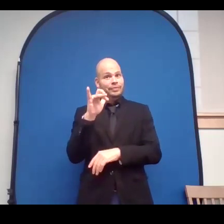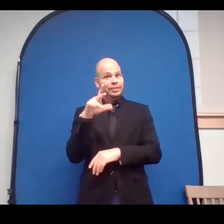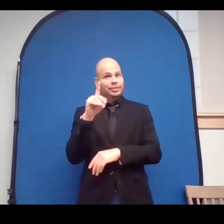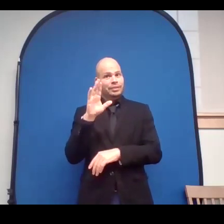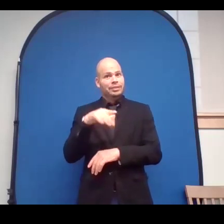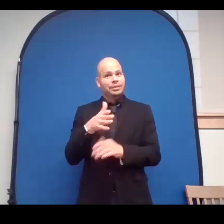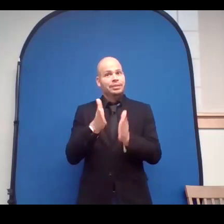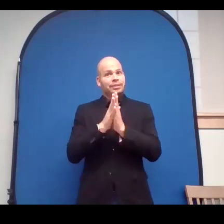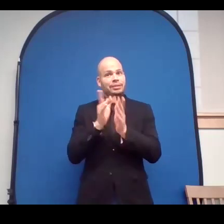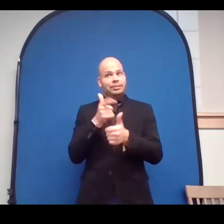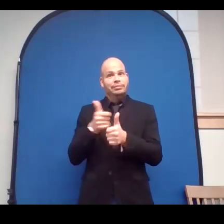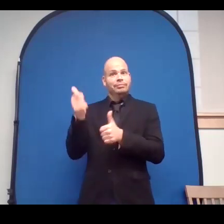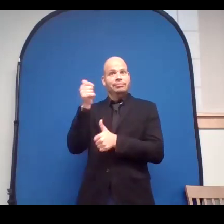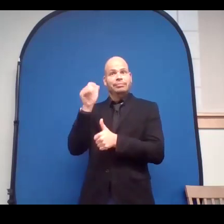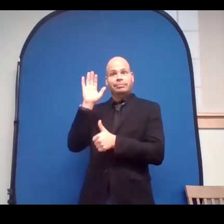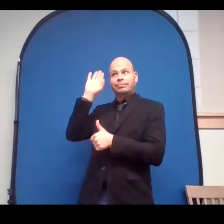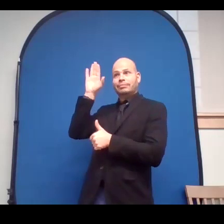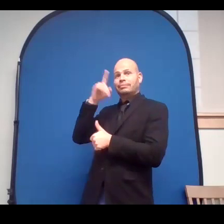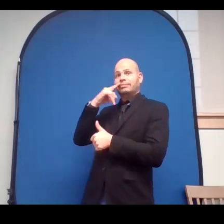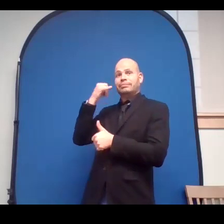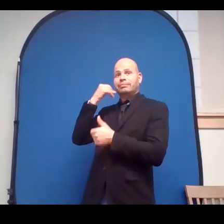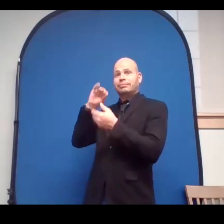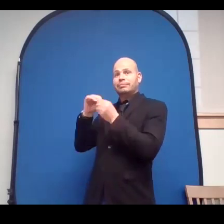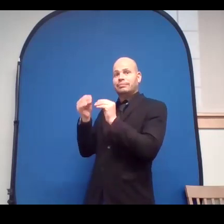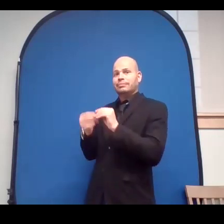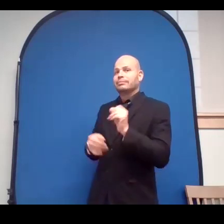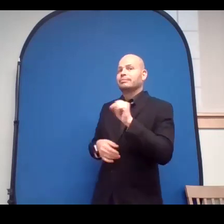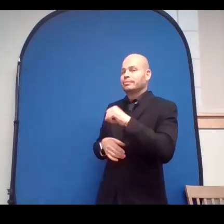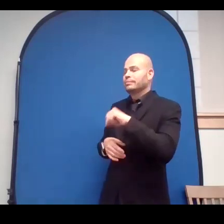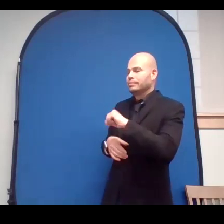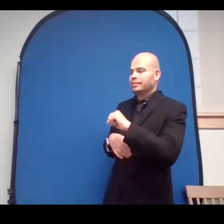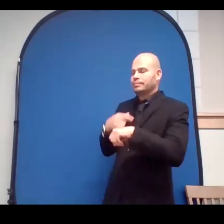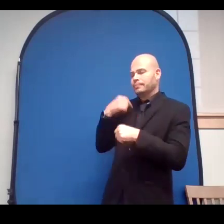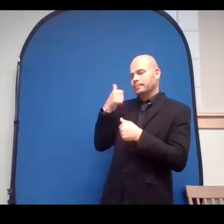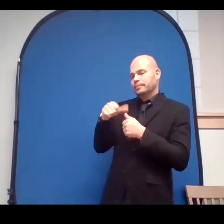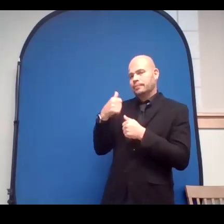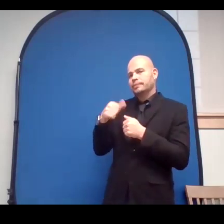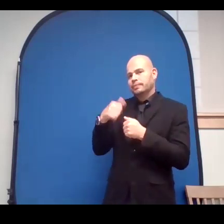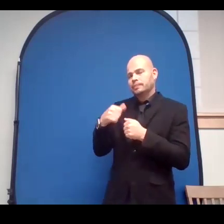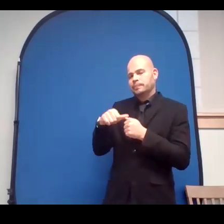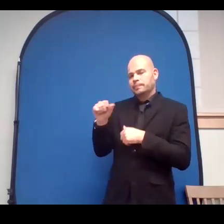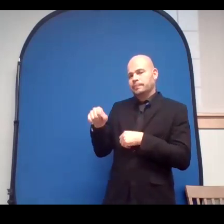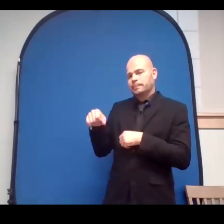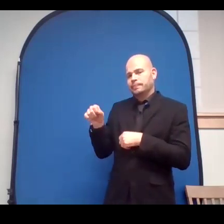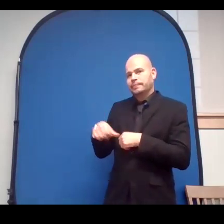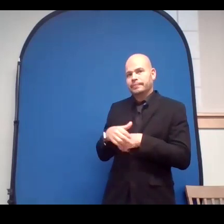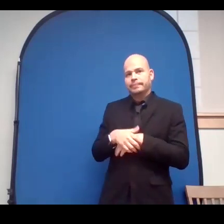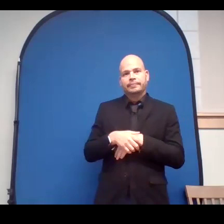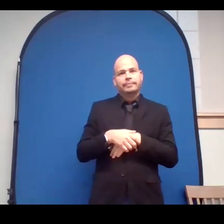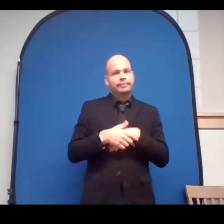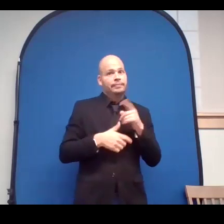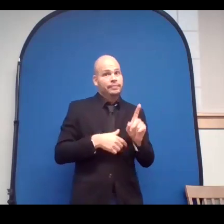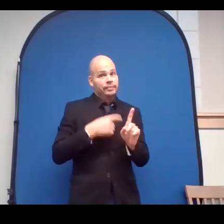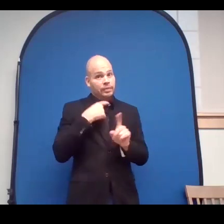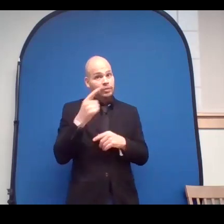unit. Yes, I do remember that. And do you recall his telling you that Sergeant Schofield was going to call